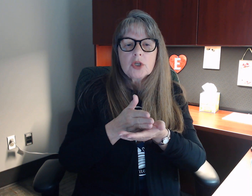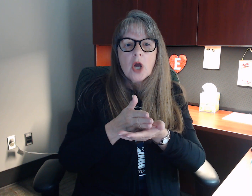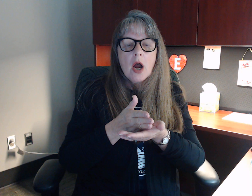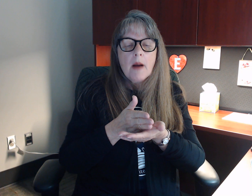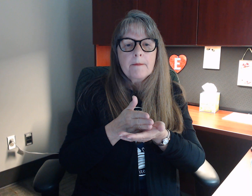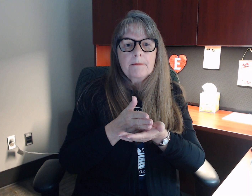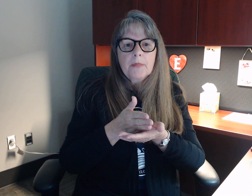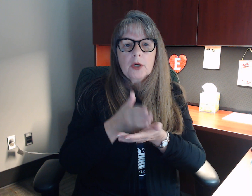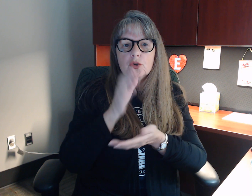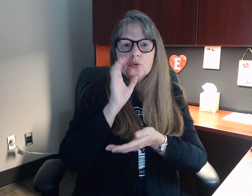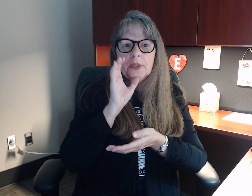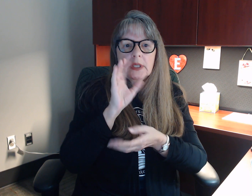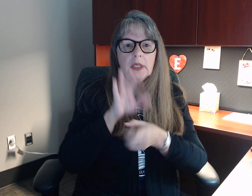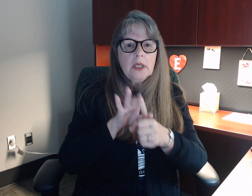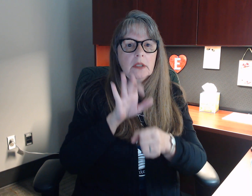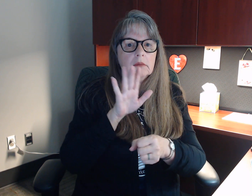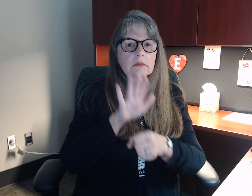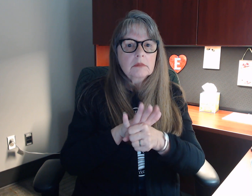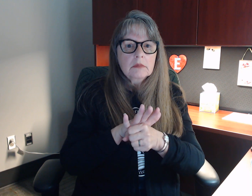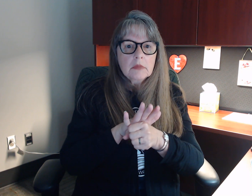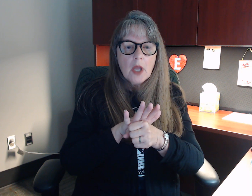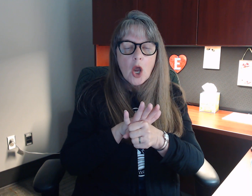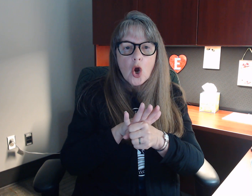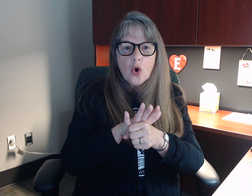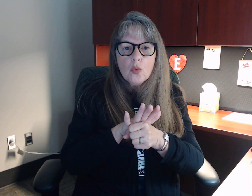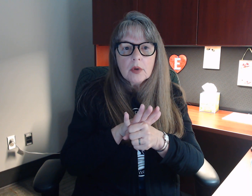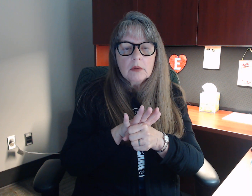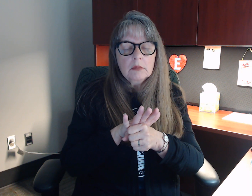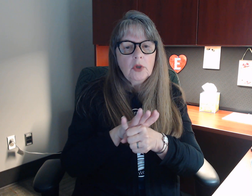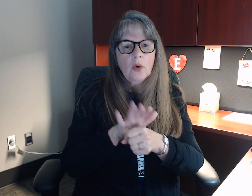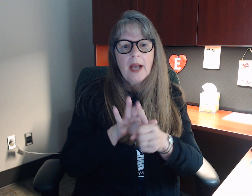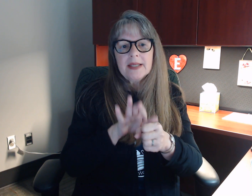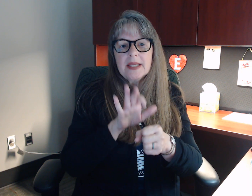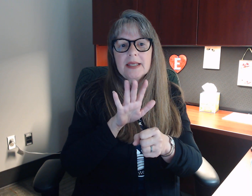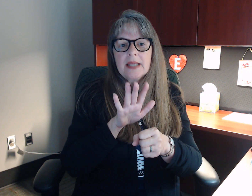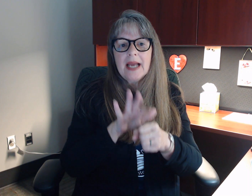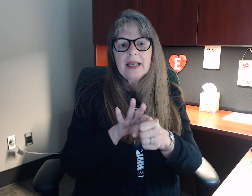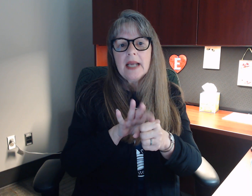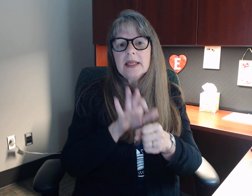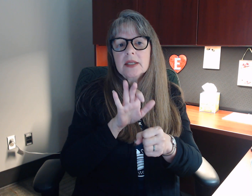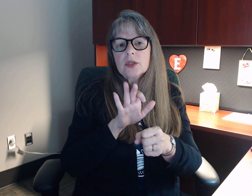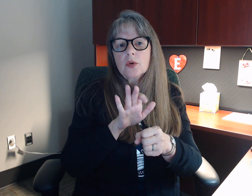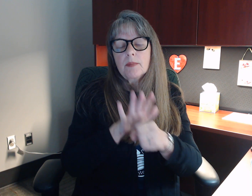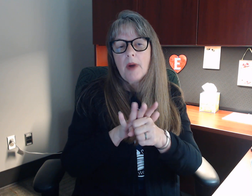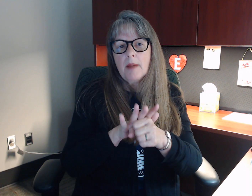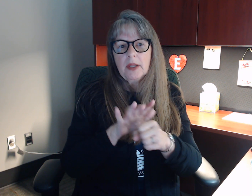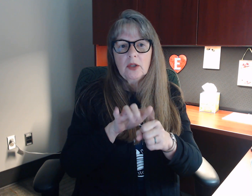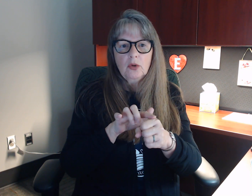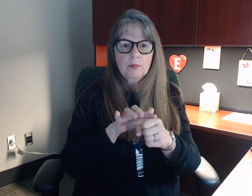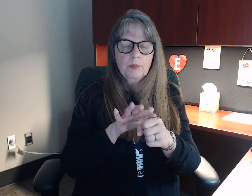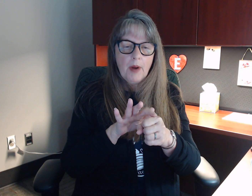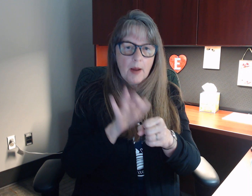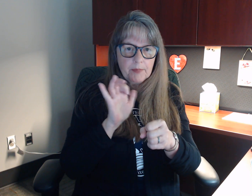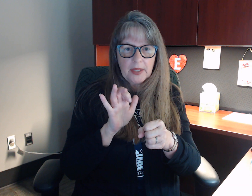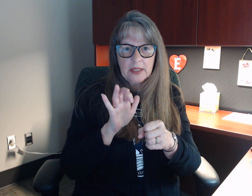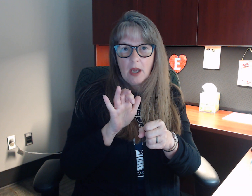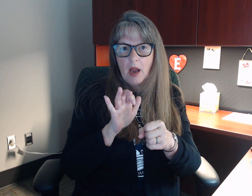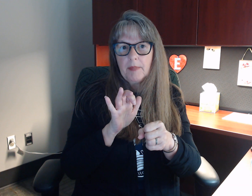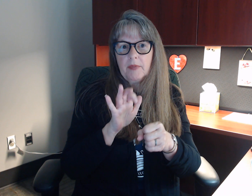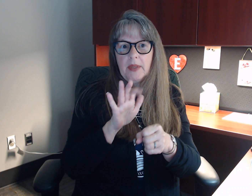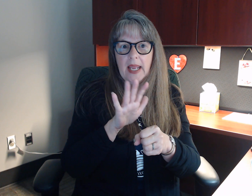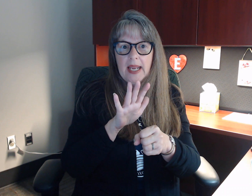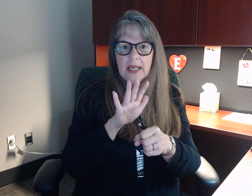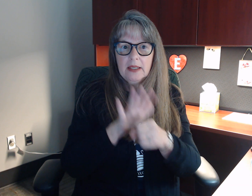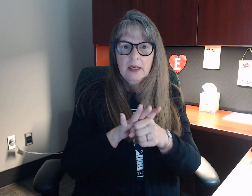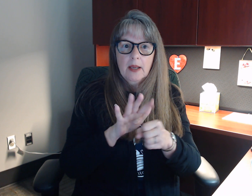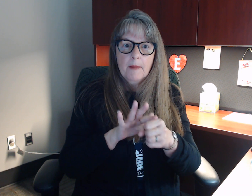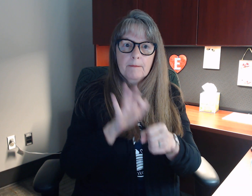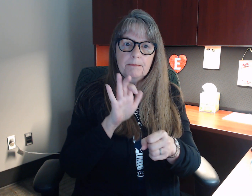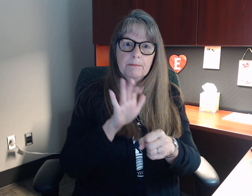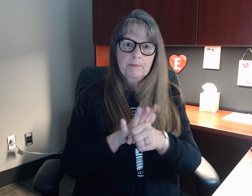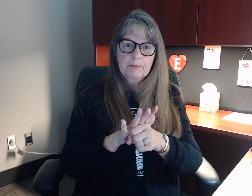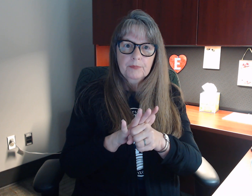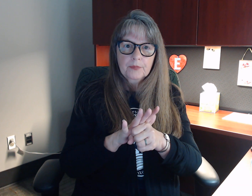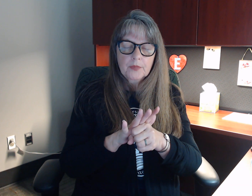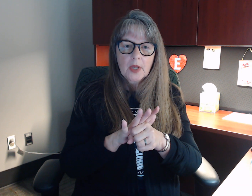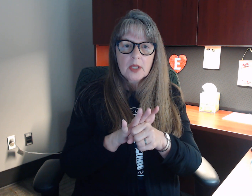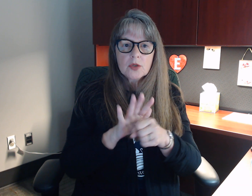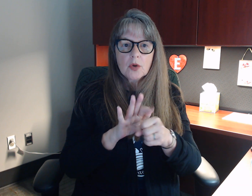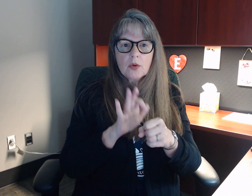stop drinking Coke. I did soda pop, like you pop the top of the can. Soda